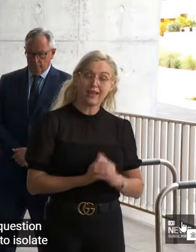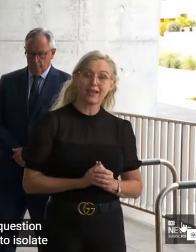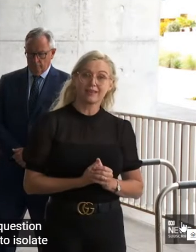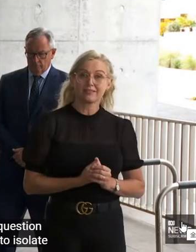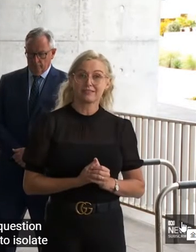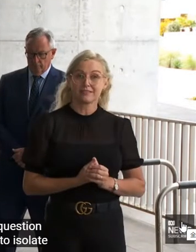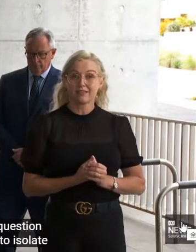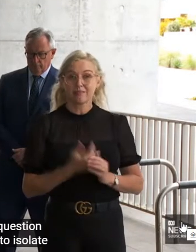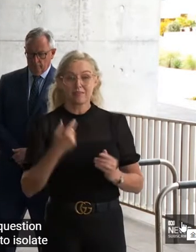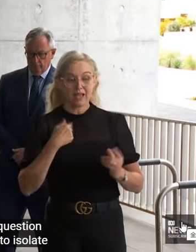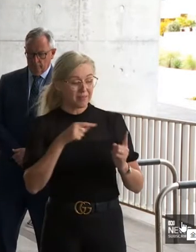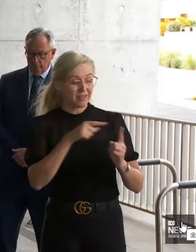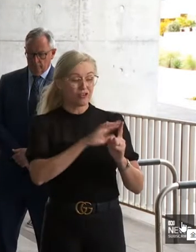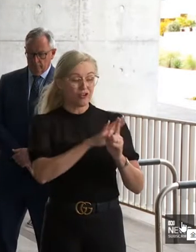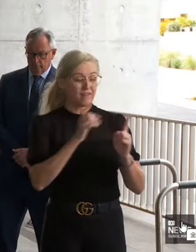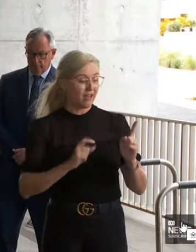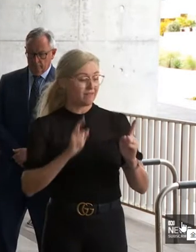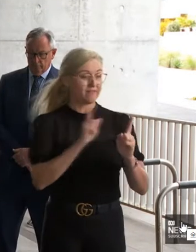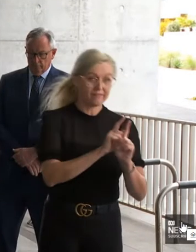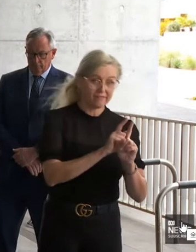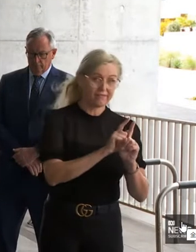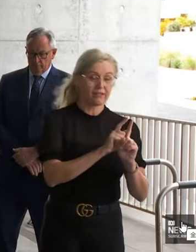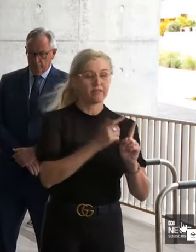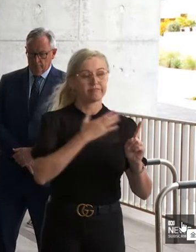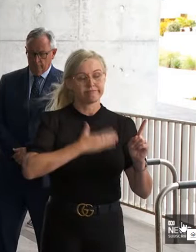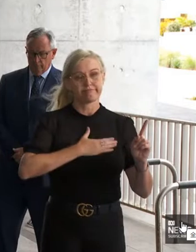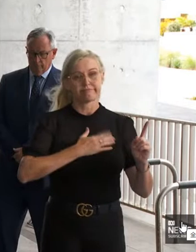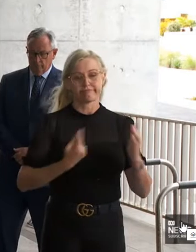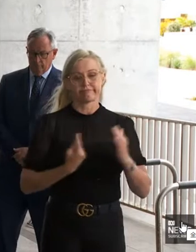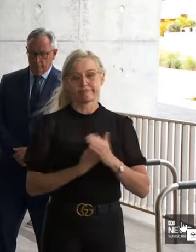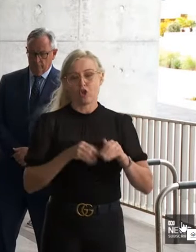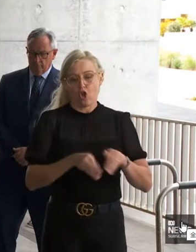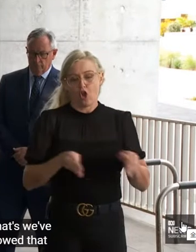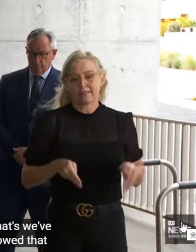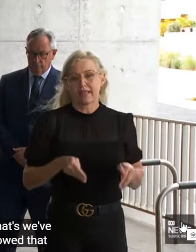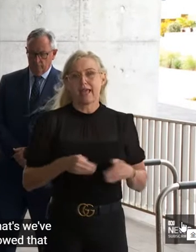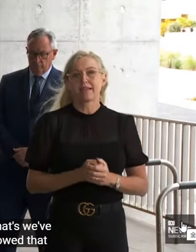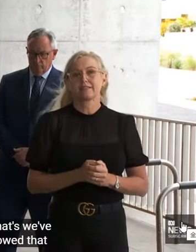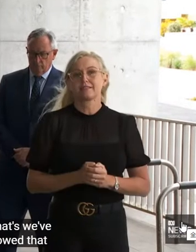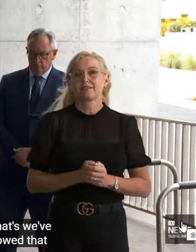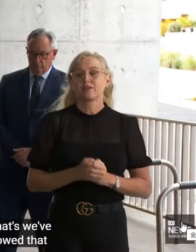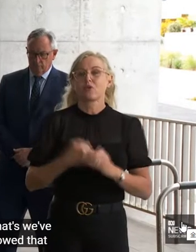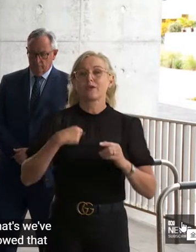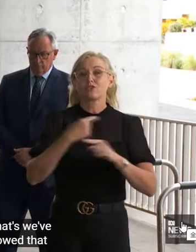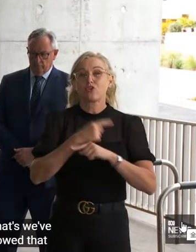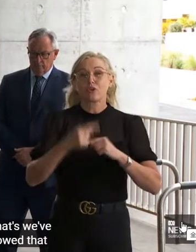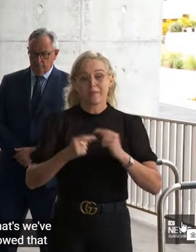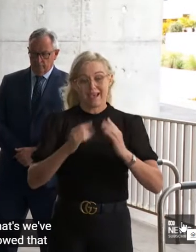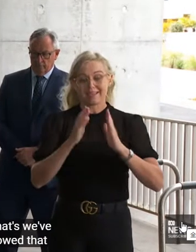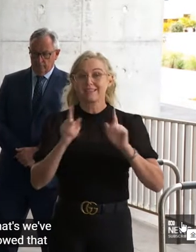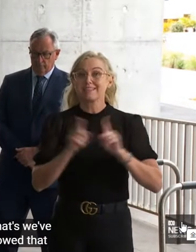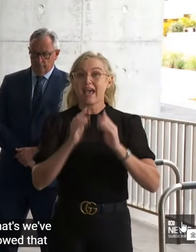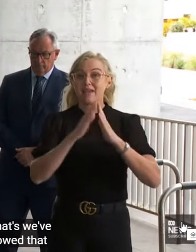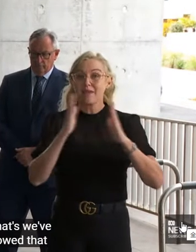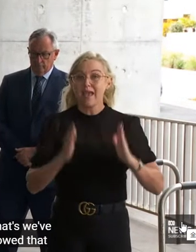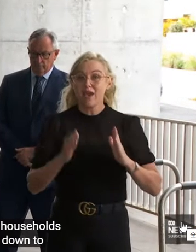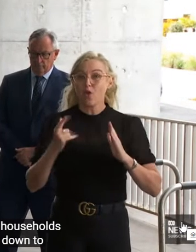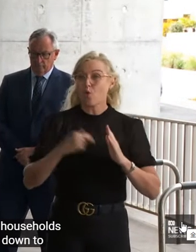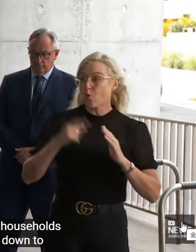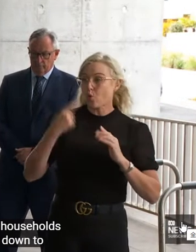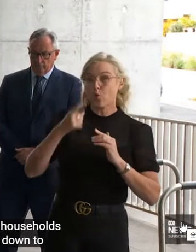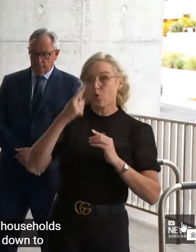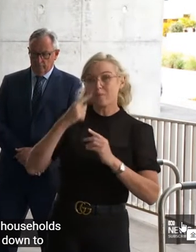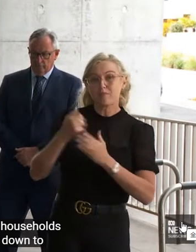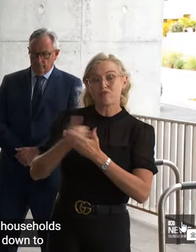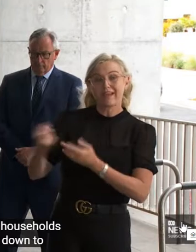a close contact, and we've narrowed that down now to households. We've narrowed that down to unless there's an event which